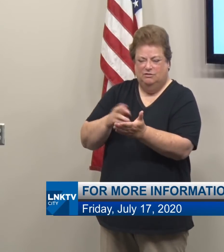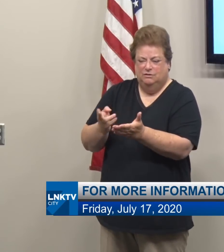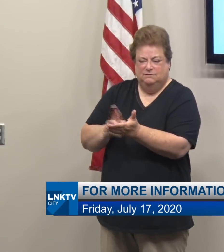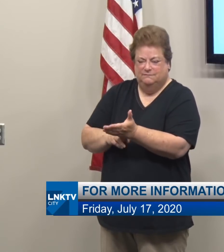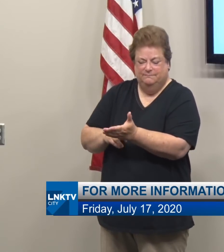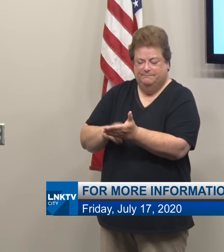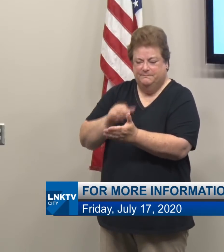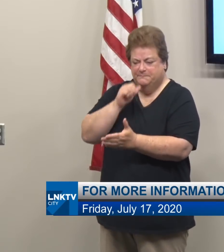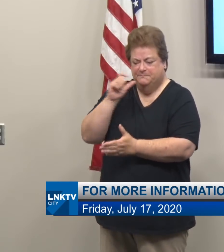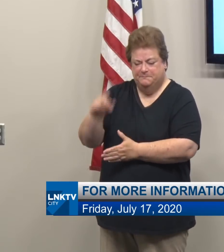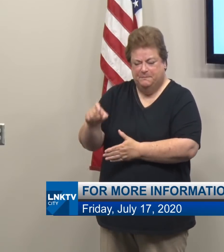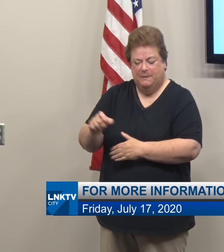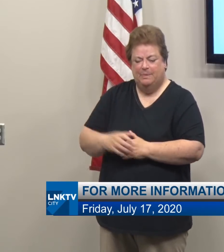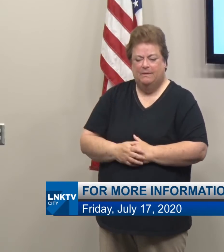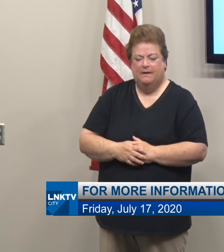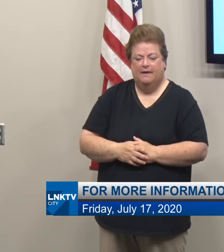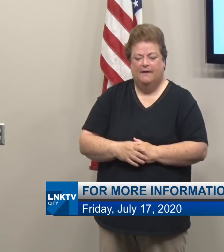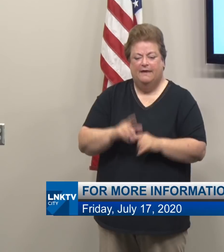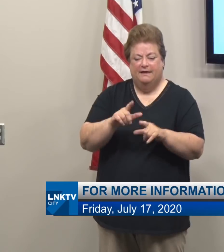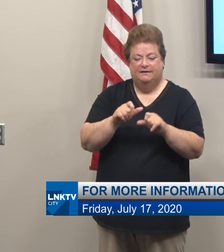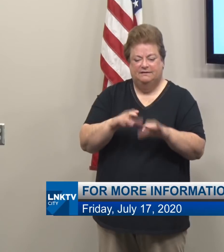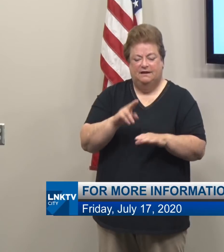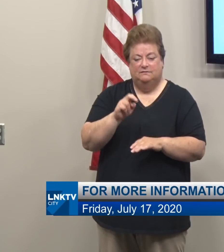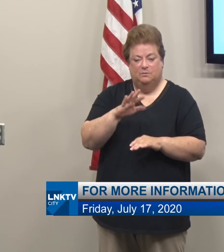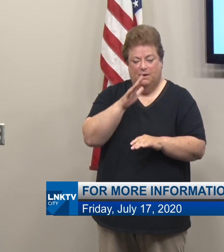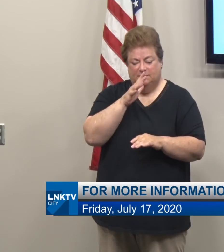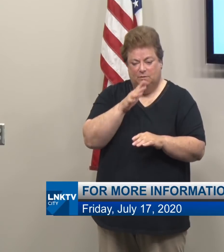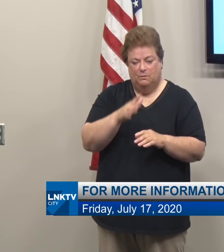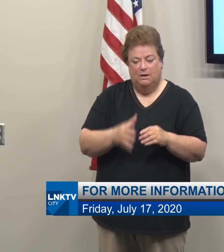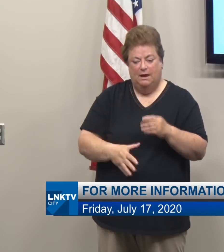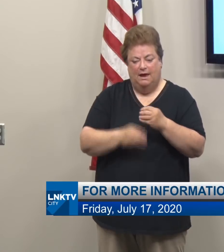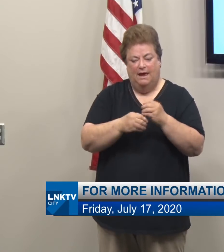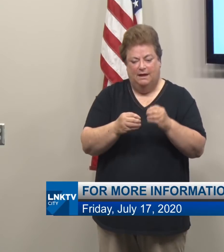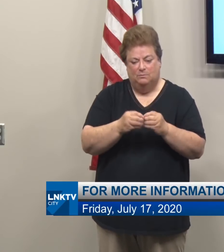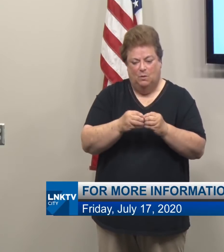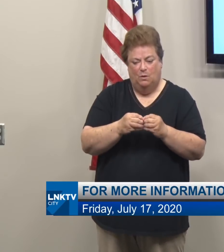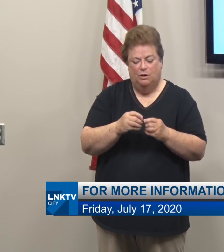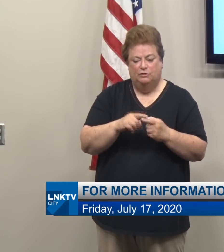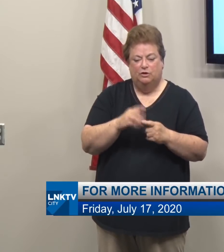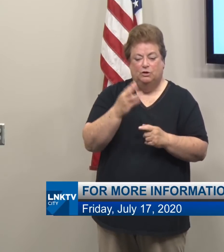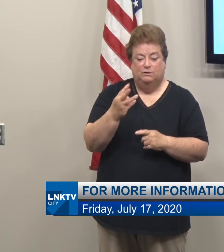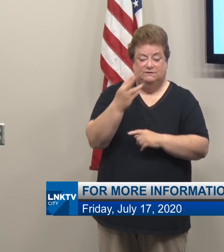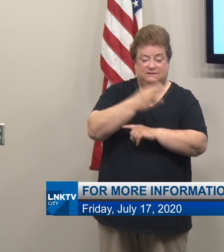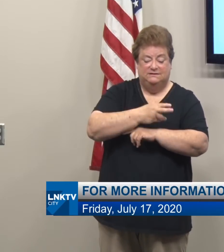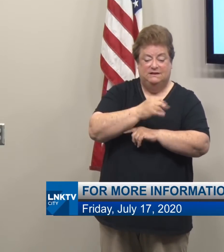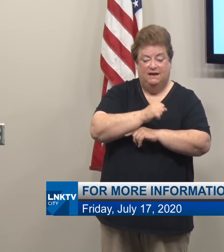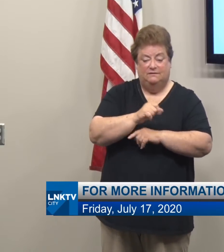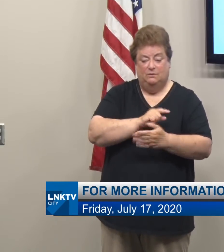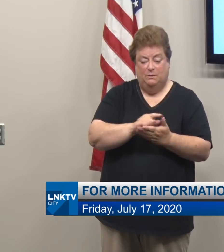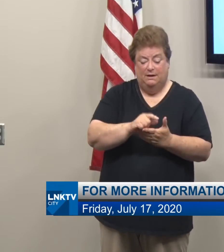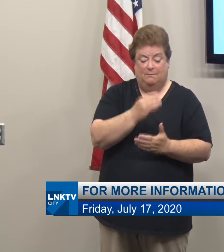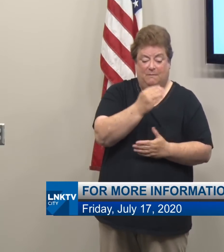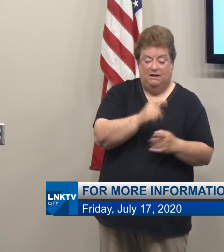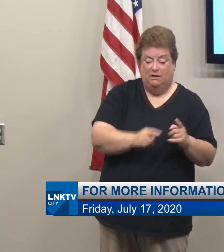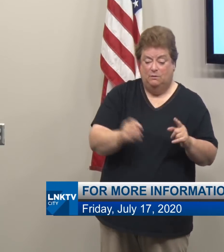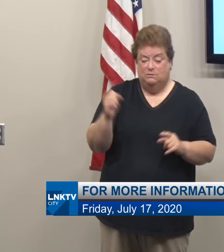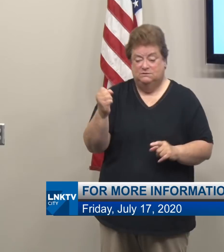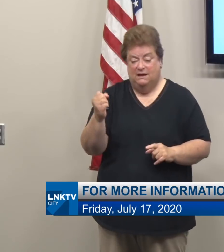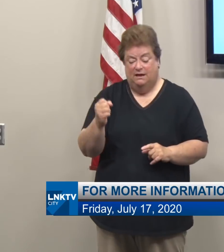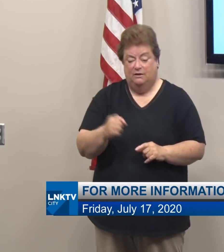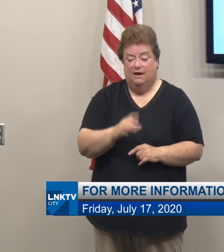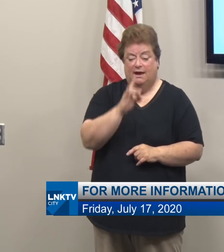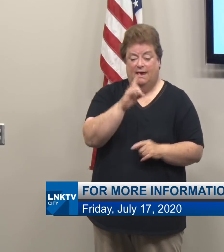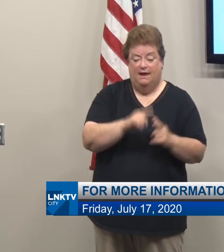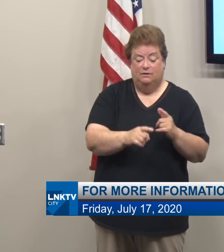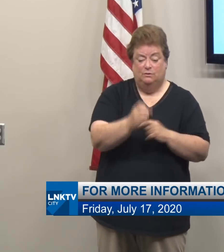Next week, Test Nebraska will expand its testing in Lincoln to 6 days a week, Monday through Saturday. They'll run from 8